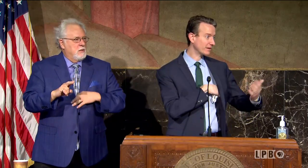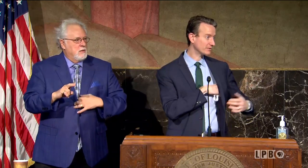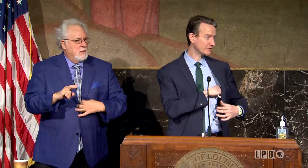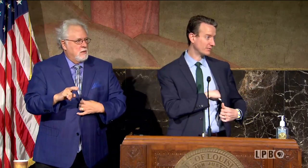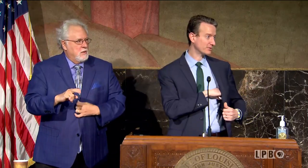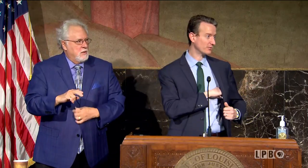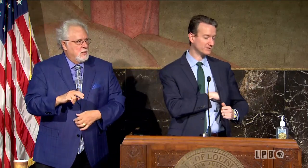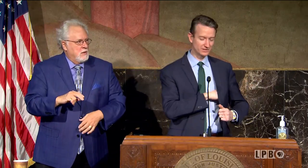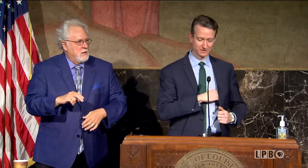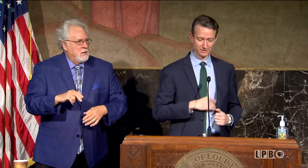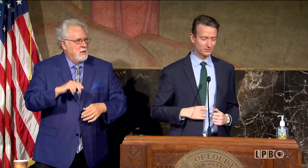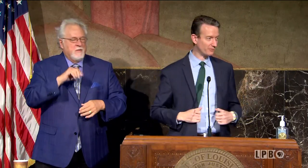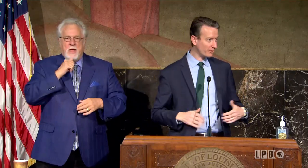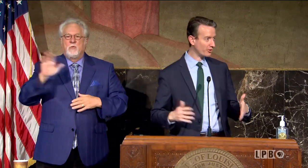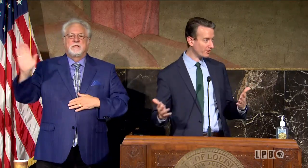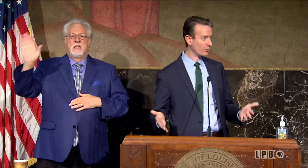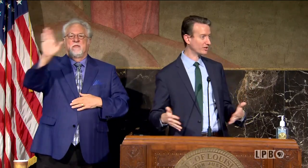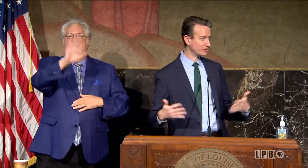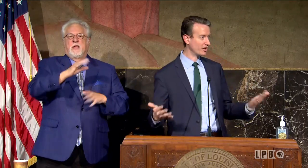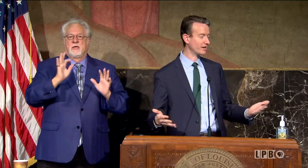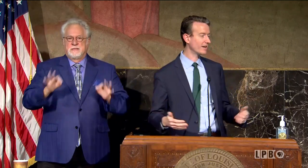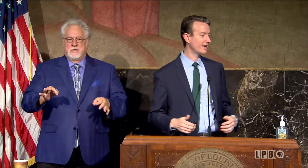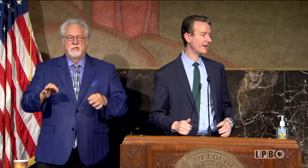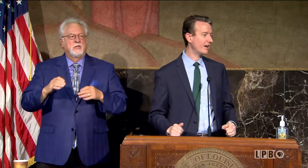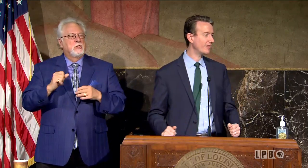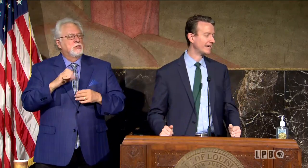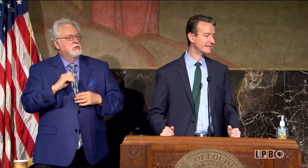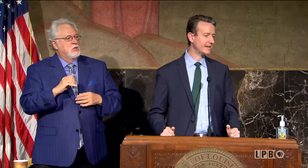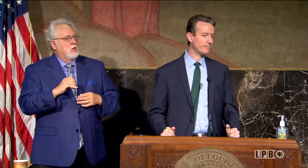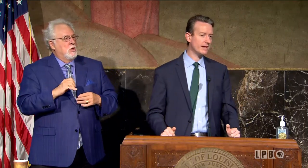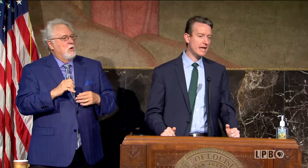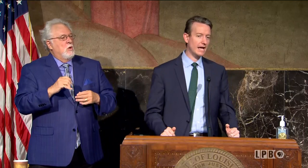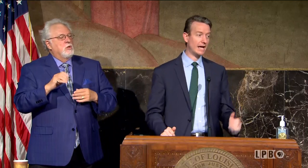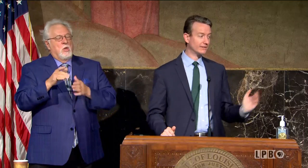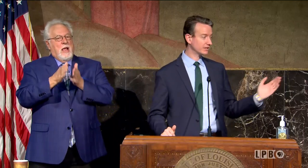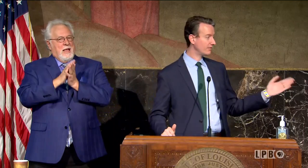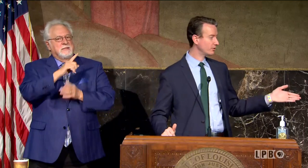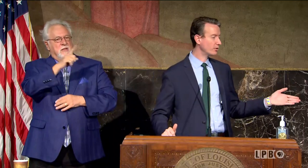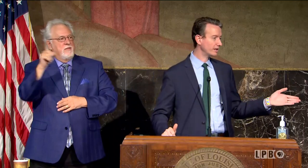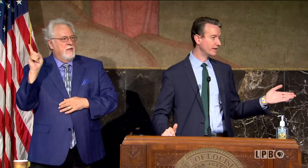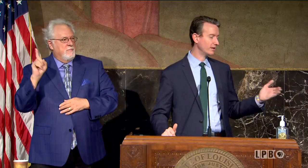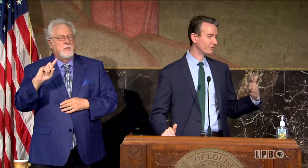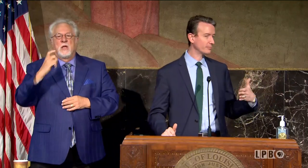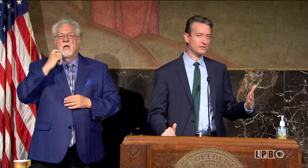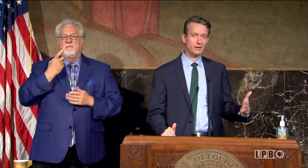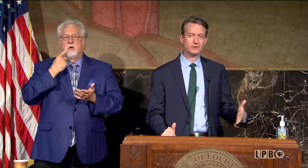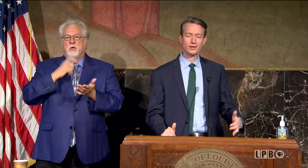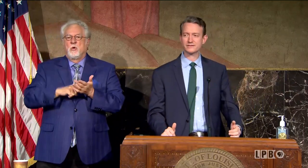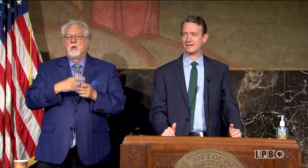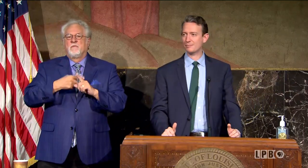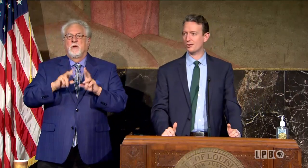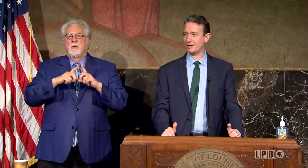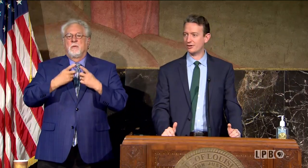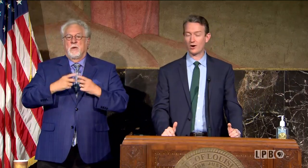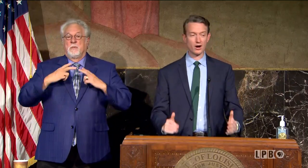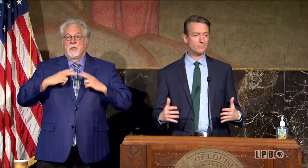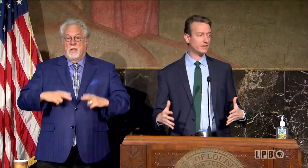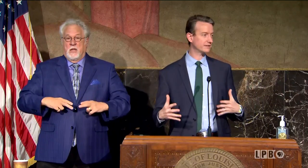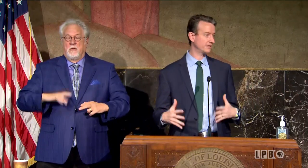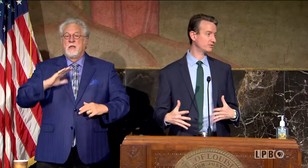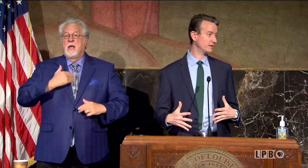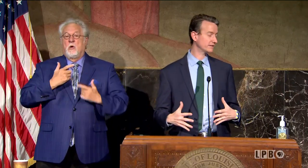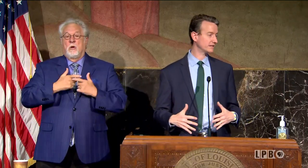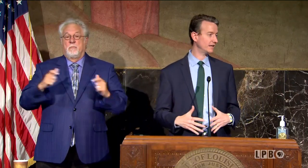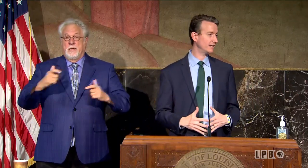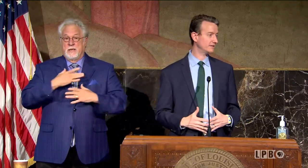from us. That was their own decision. So defer a question on that to them. As the governor noted, from the Department of Health standpoint, our